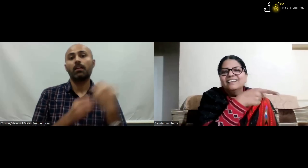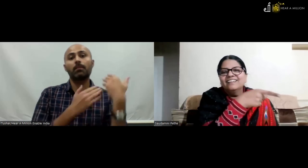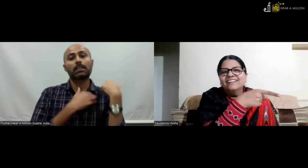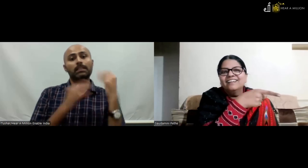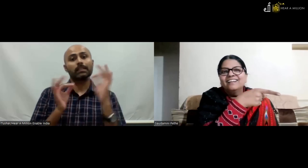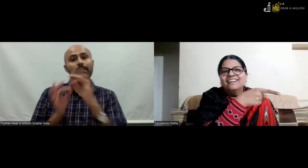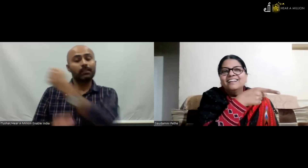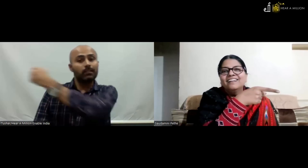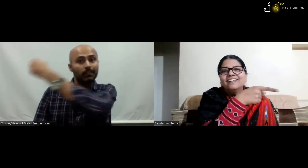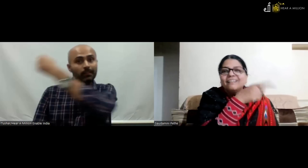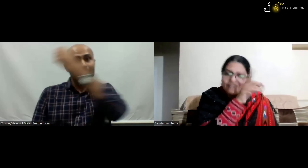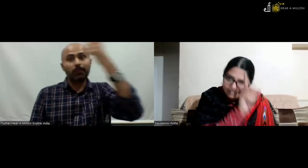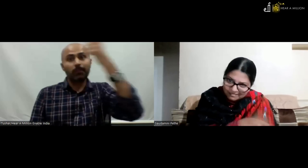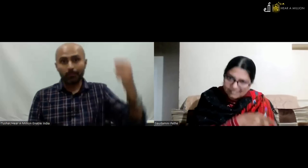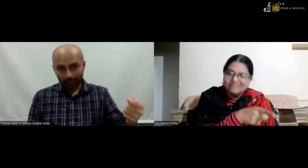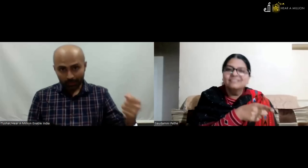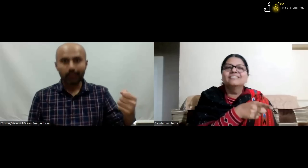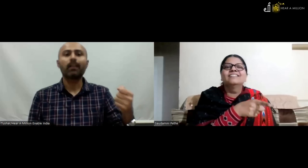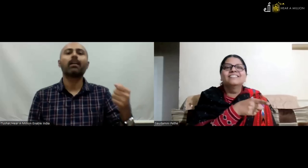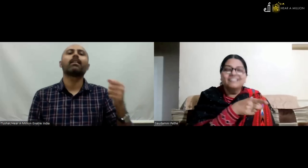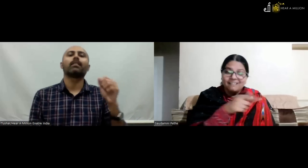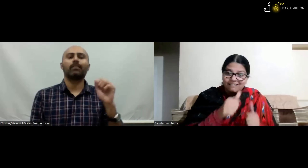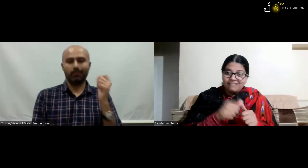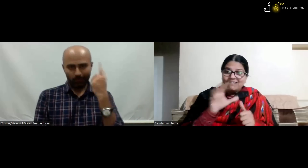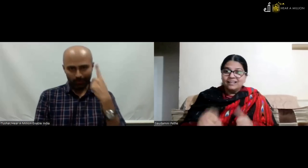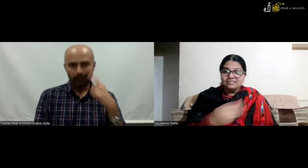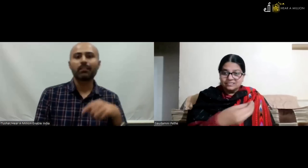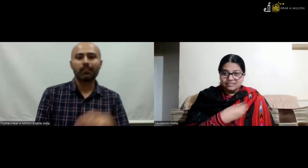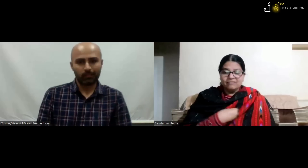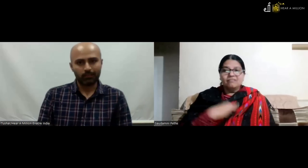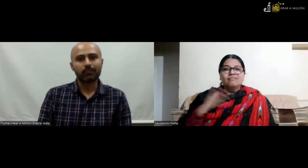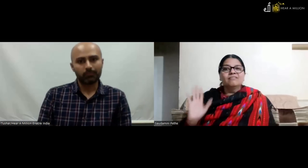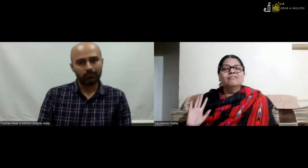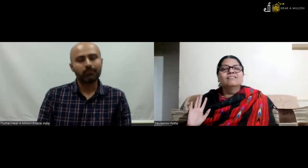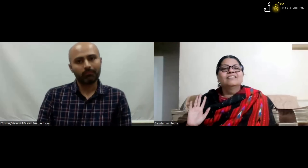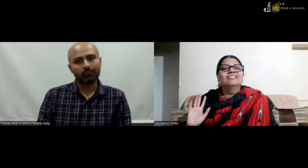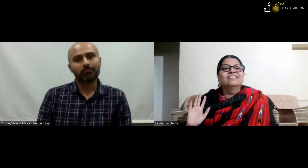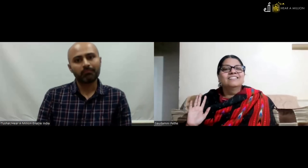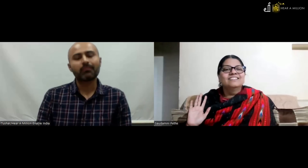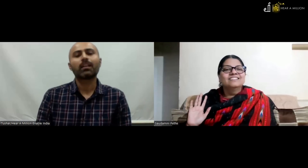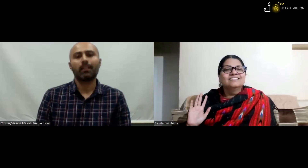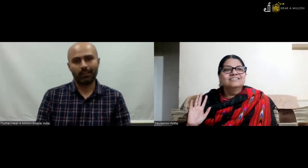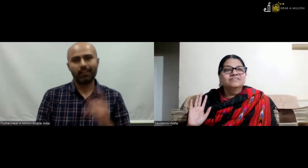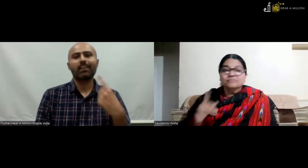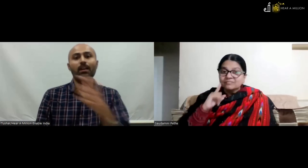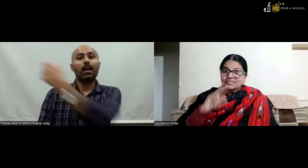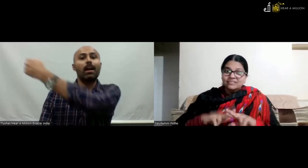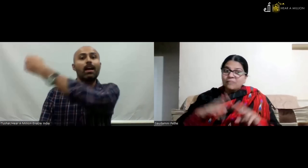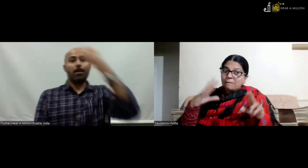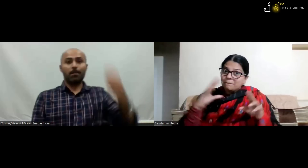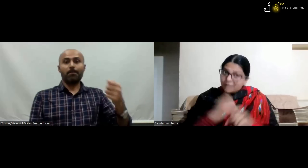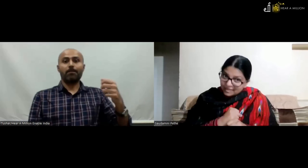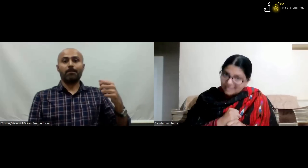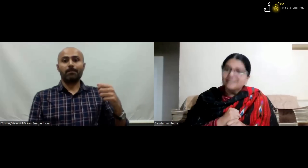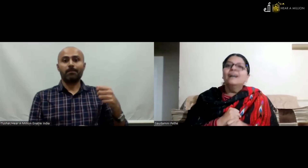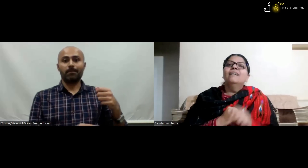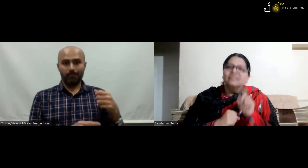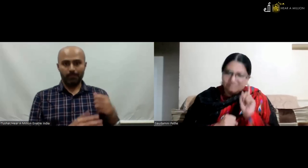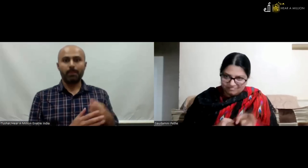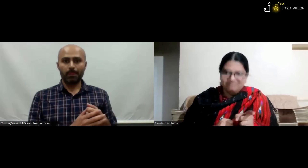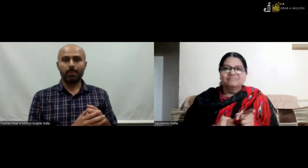it's government office responsibility to provide the interpreter at the examination center and provide the